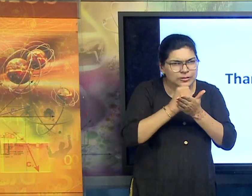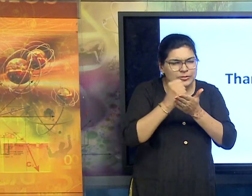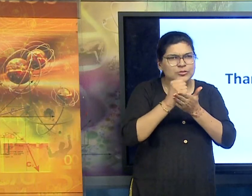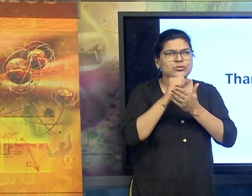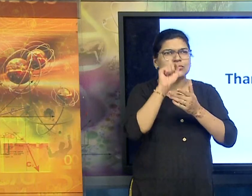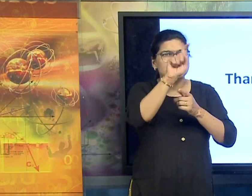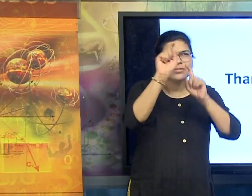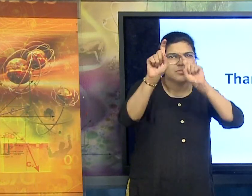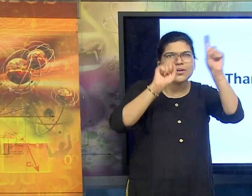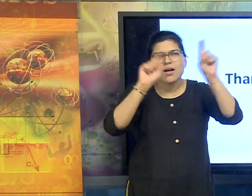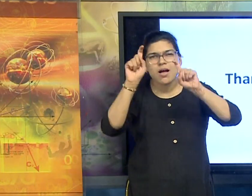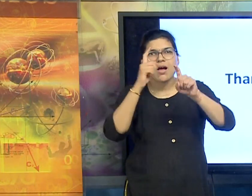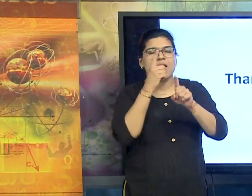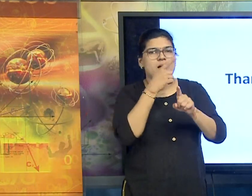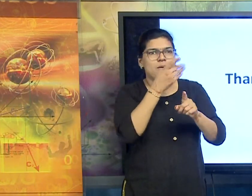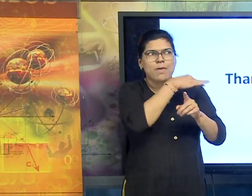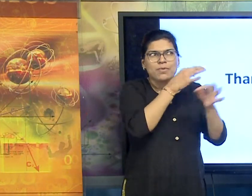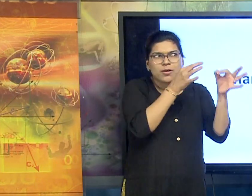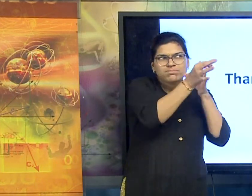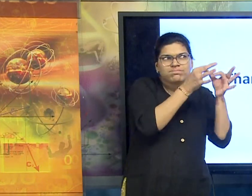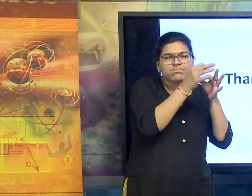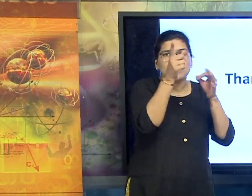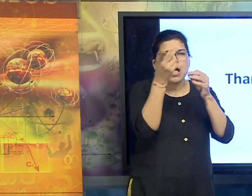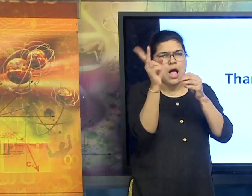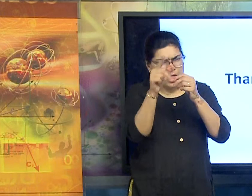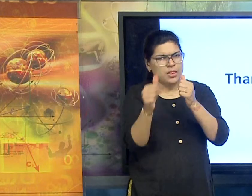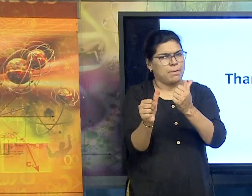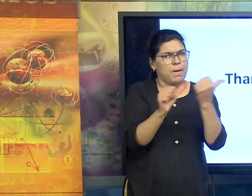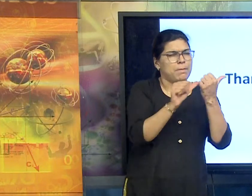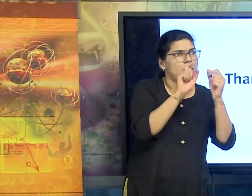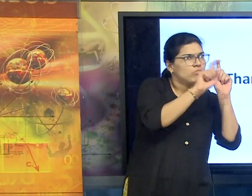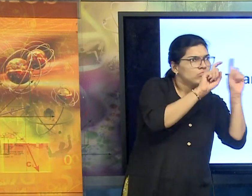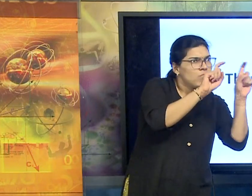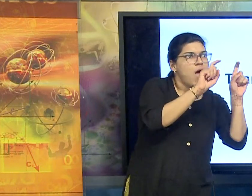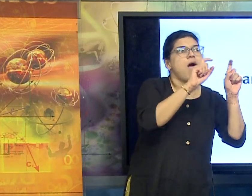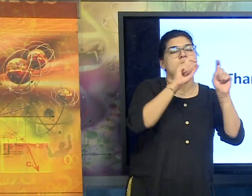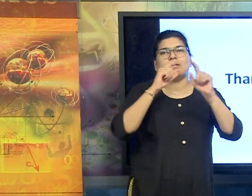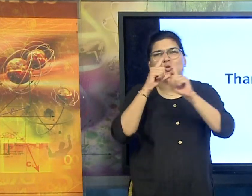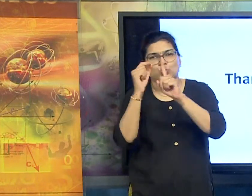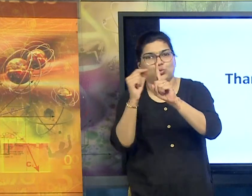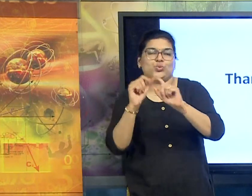You should try to do practice yourself. Whatever I have explained